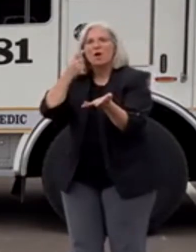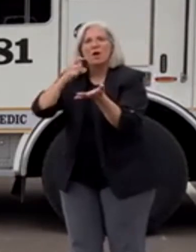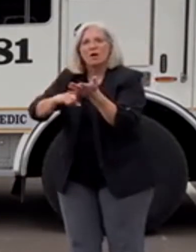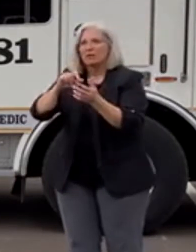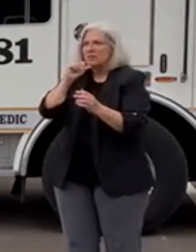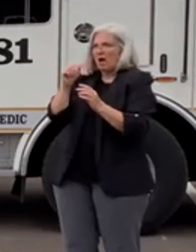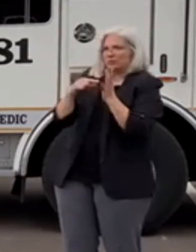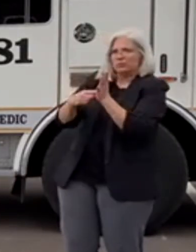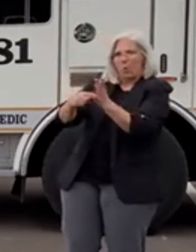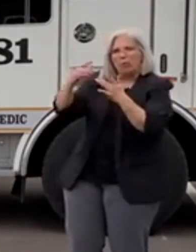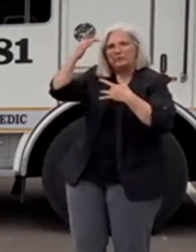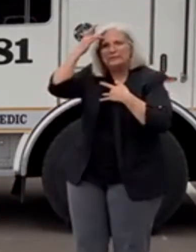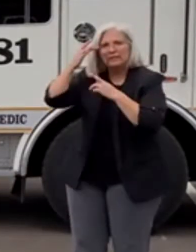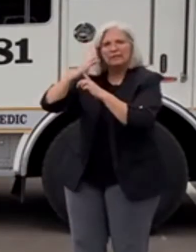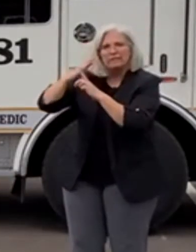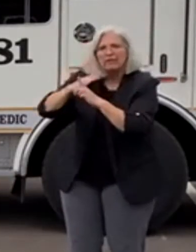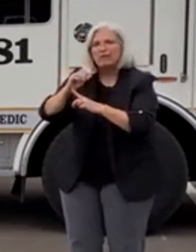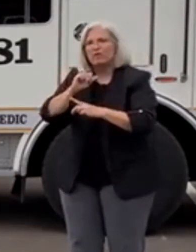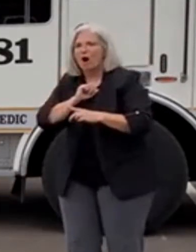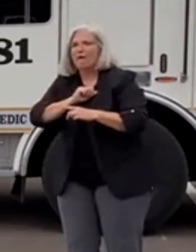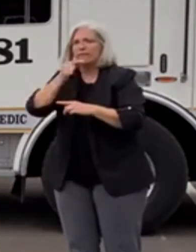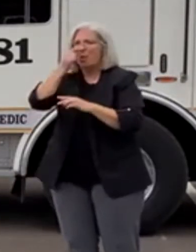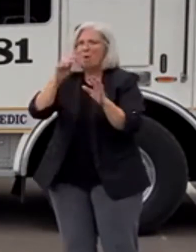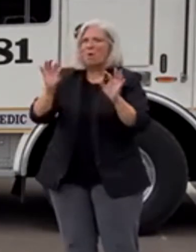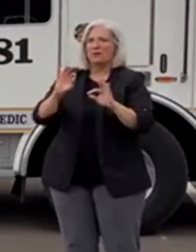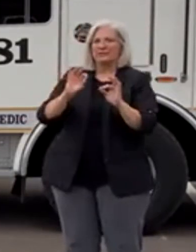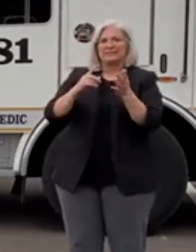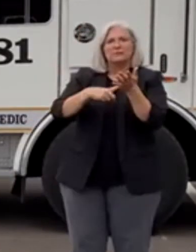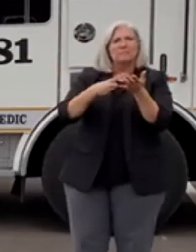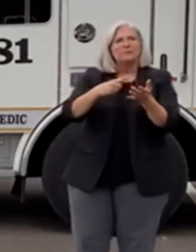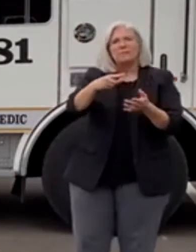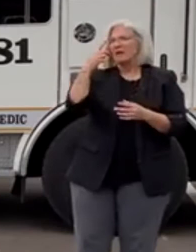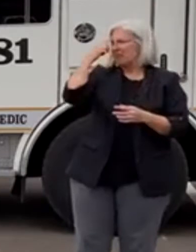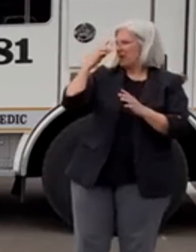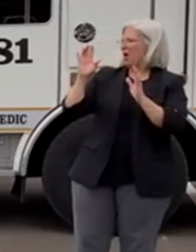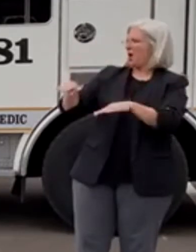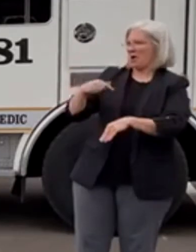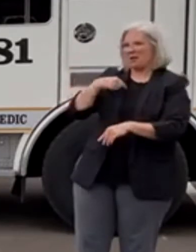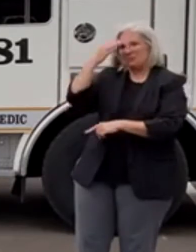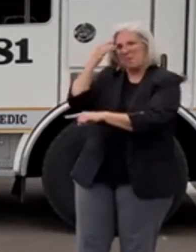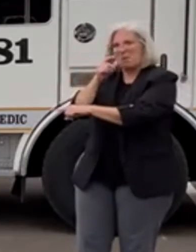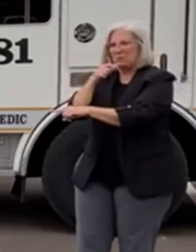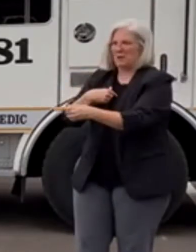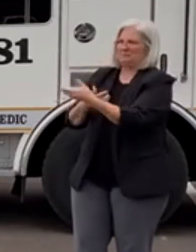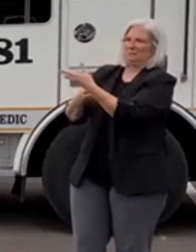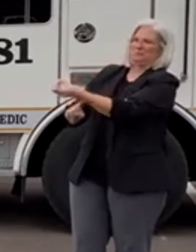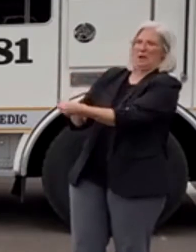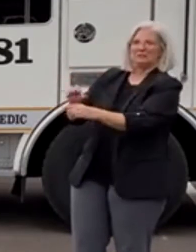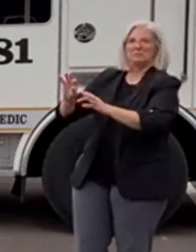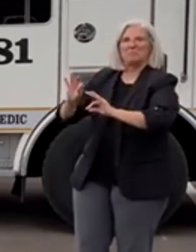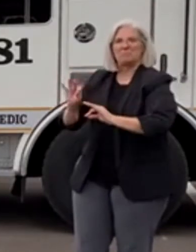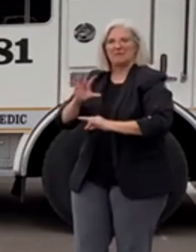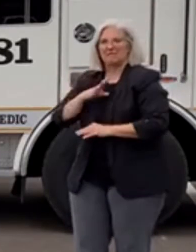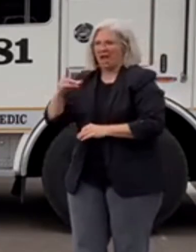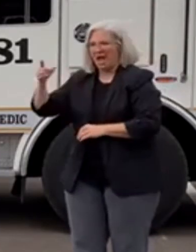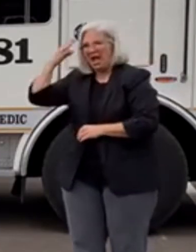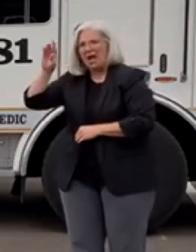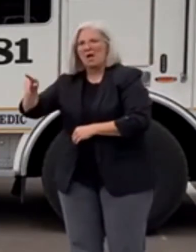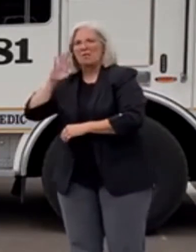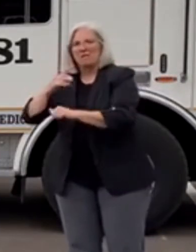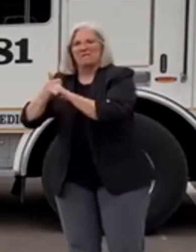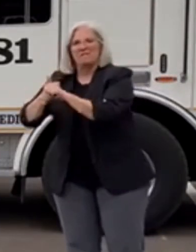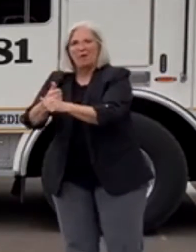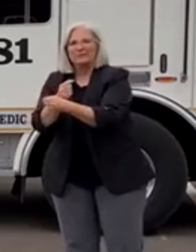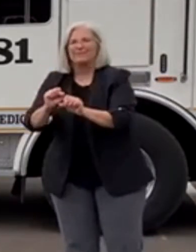our family members, our friends, we know them, they're okay, they've done the right thing. Not the case. We need